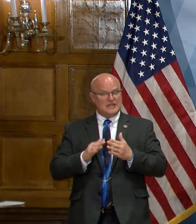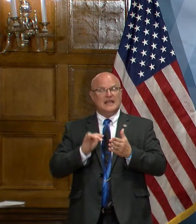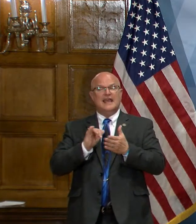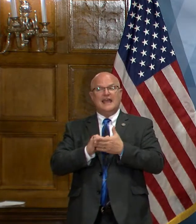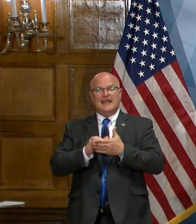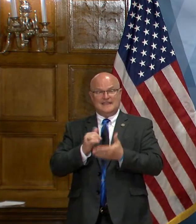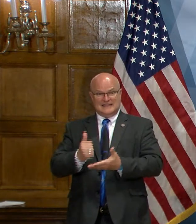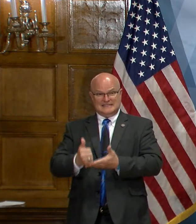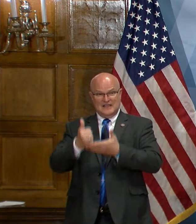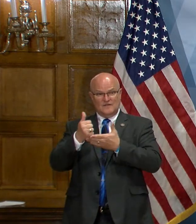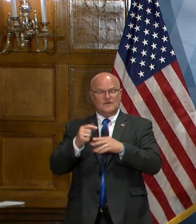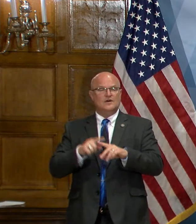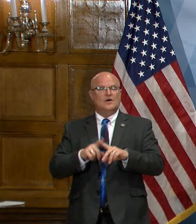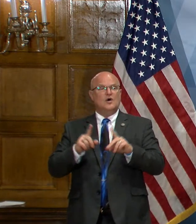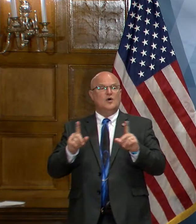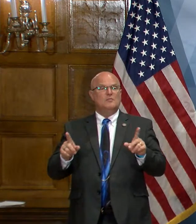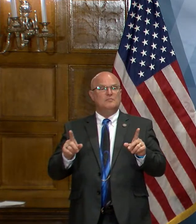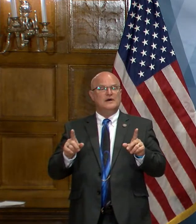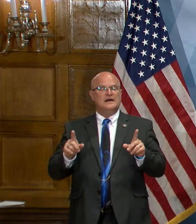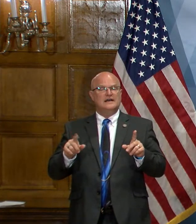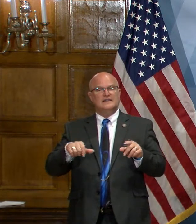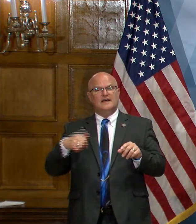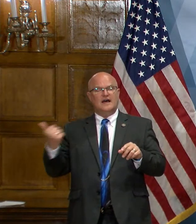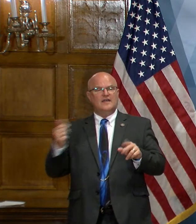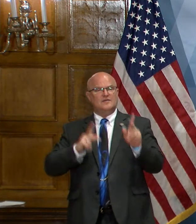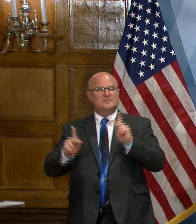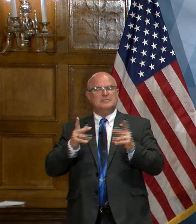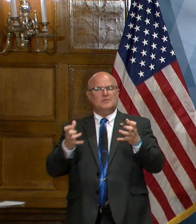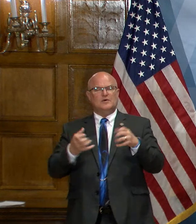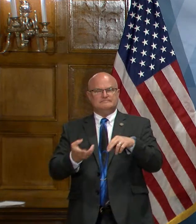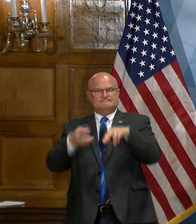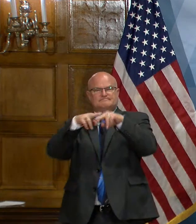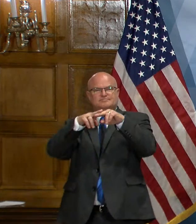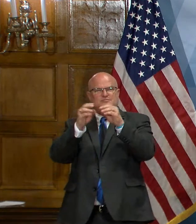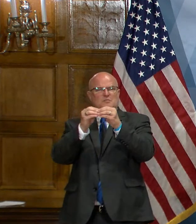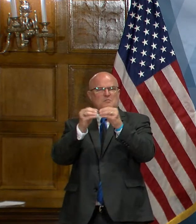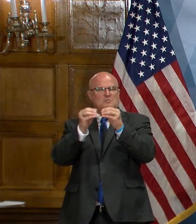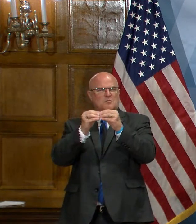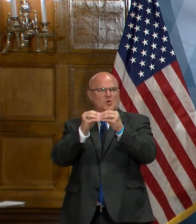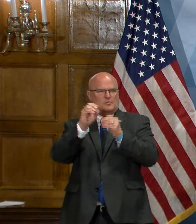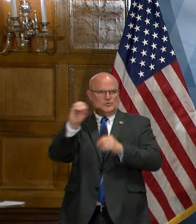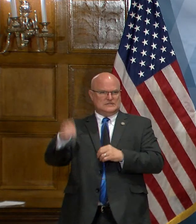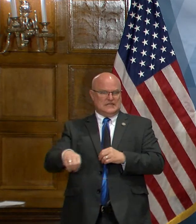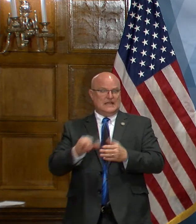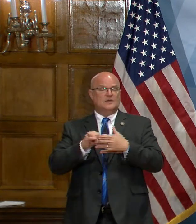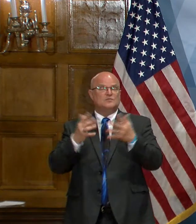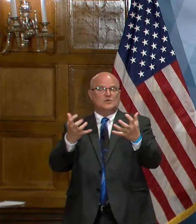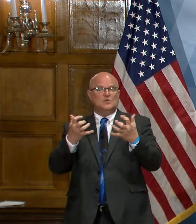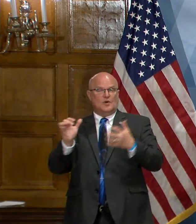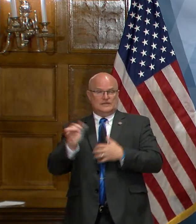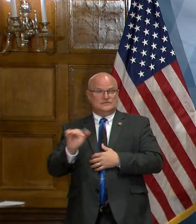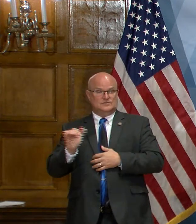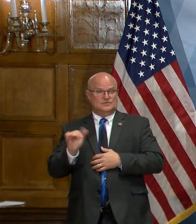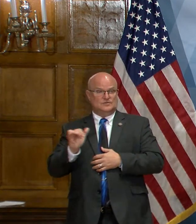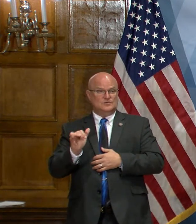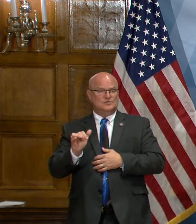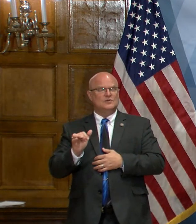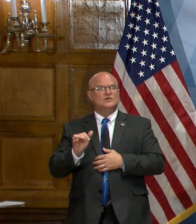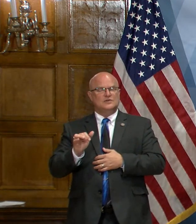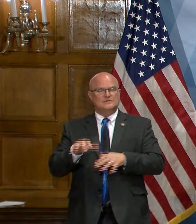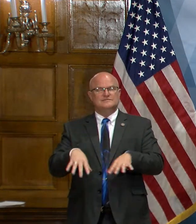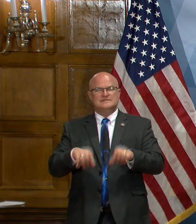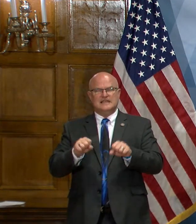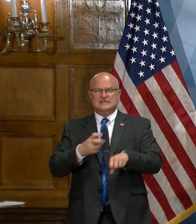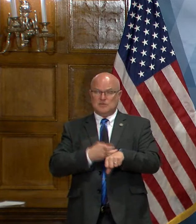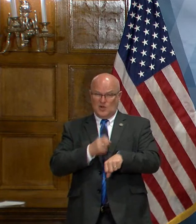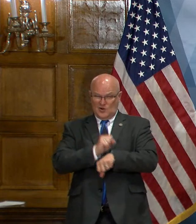that's helpful. But the epidemiologists want to get up to a higher level, and that's what we want to do. And so it's just going to take